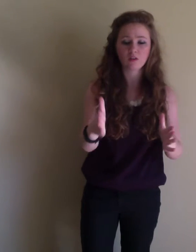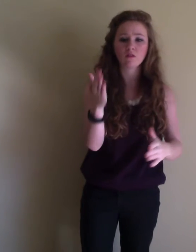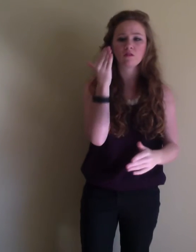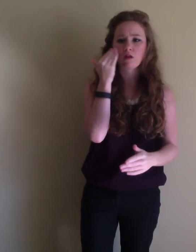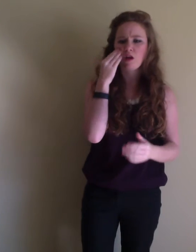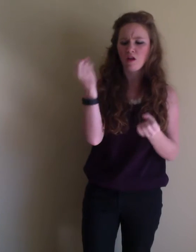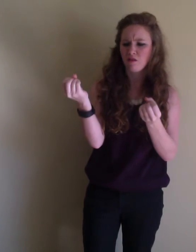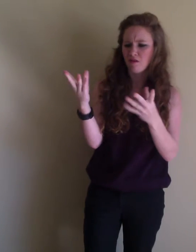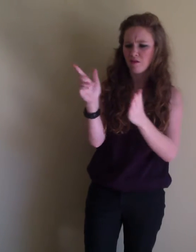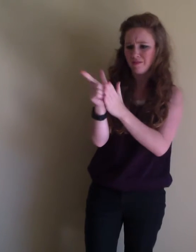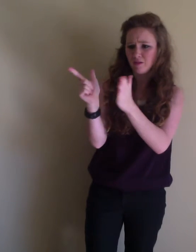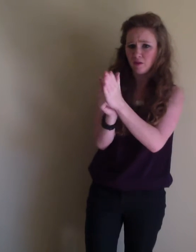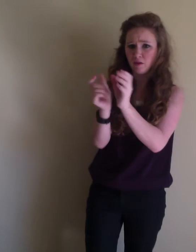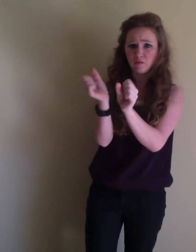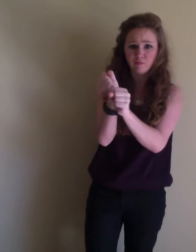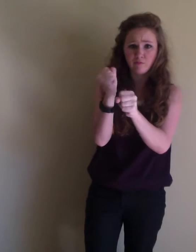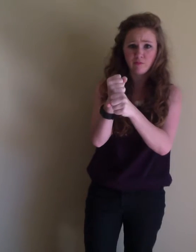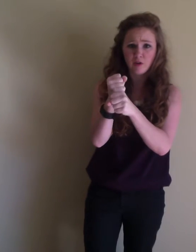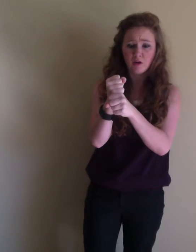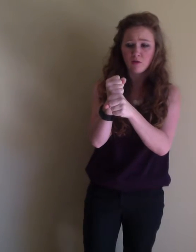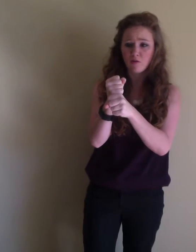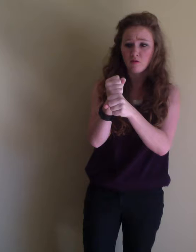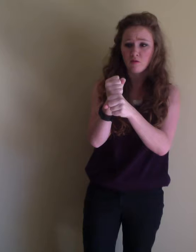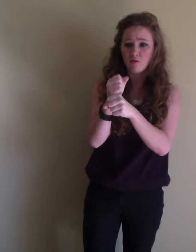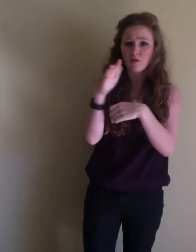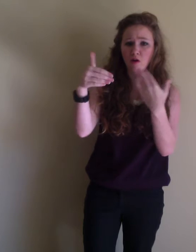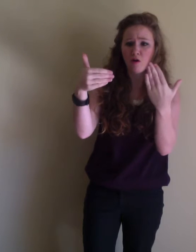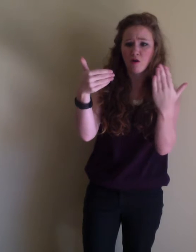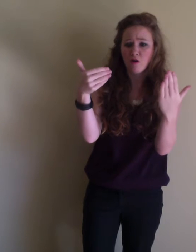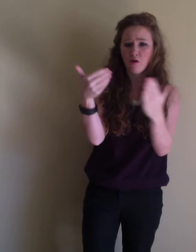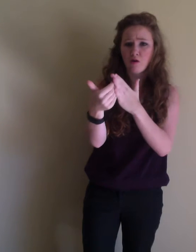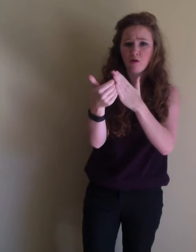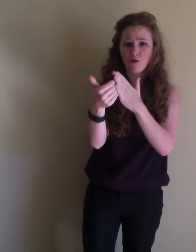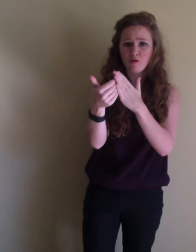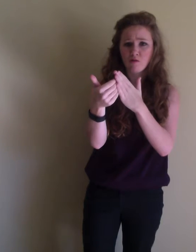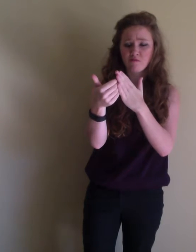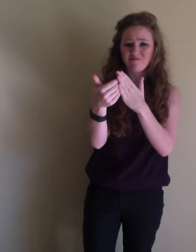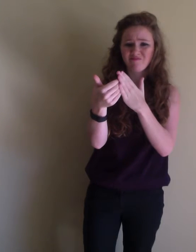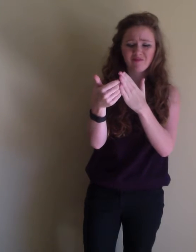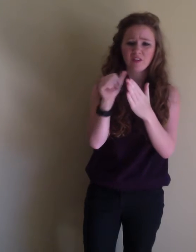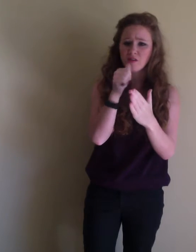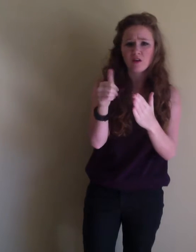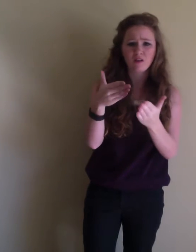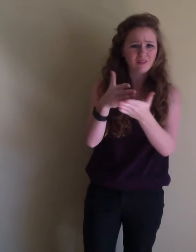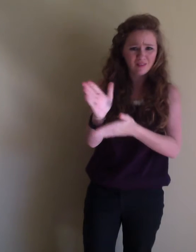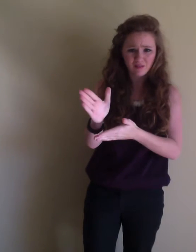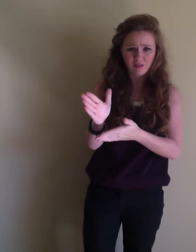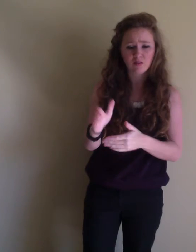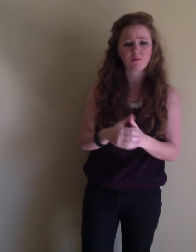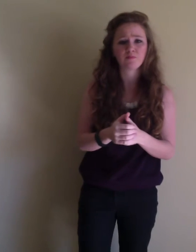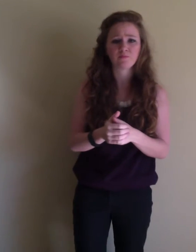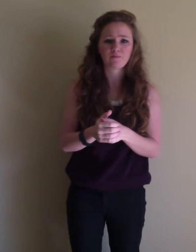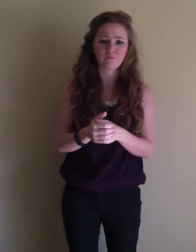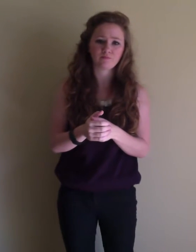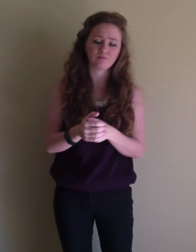the Tea Act was an example of tyranny. They thought that the whole concept of no taxation without representation was an unjust use of power, an unfair use of power, and